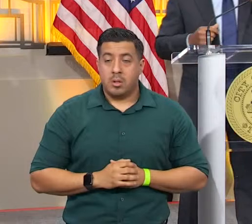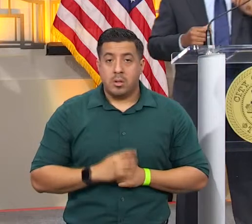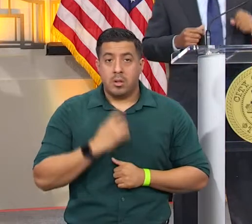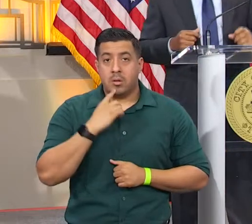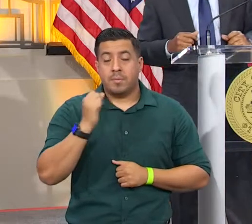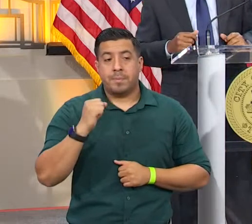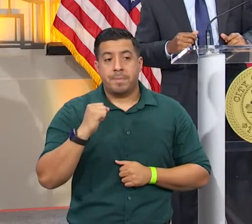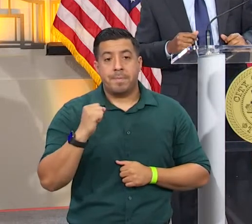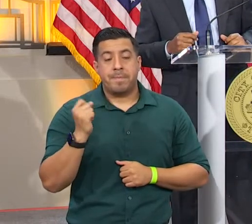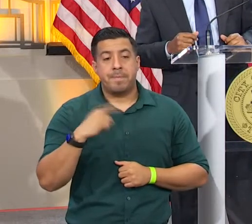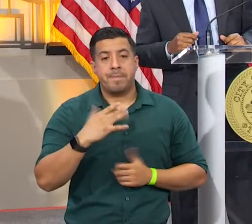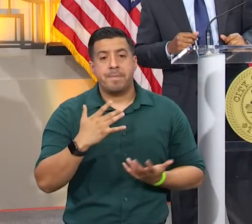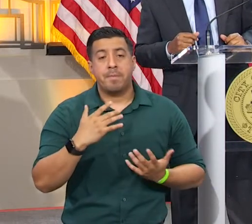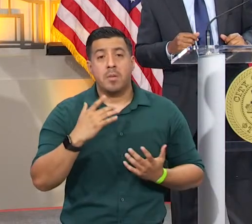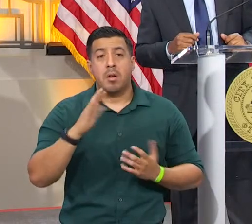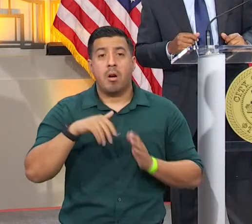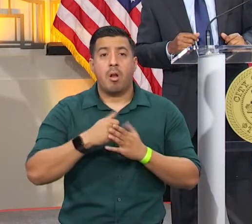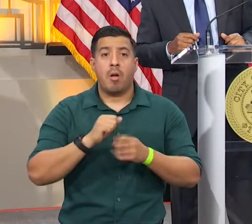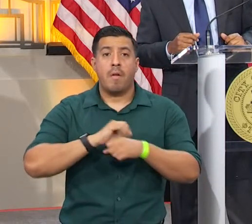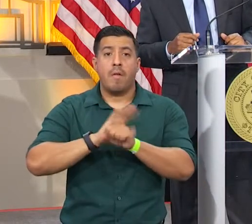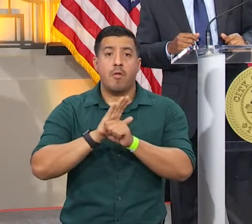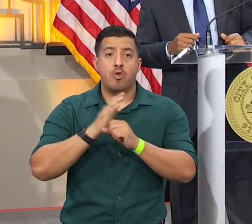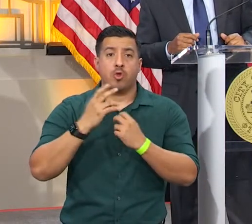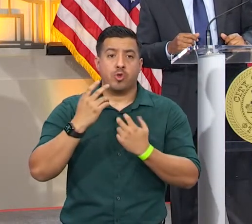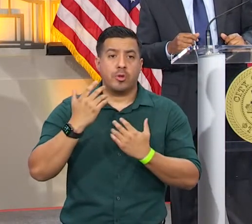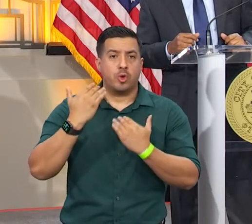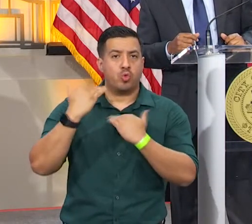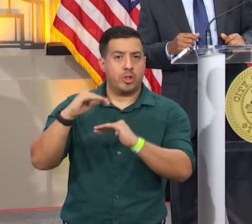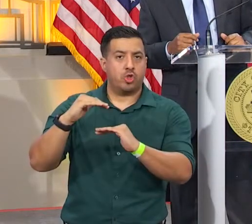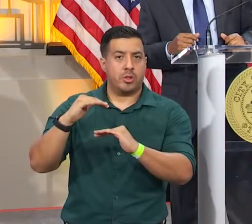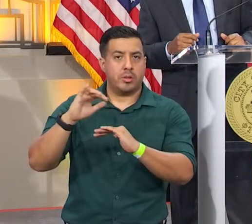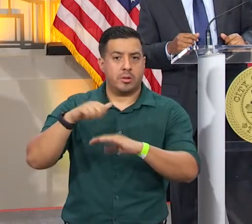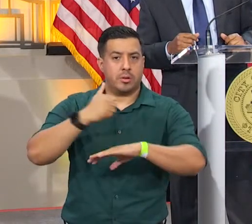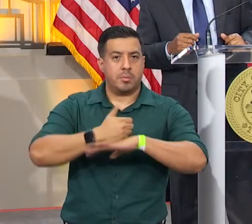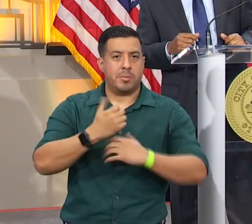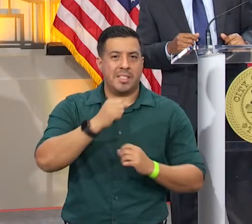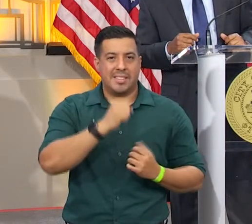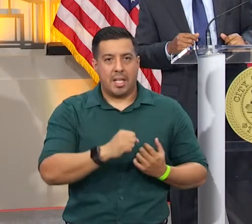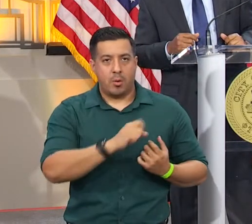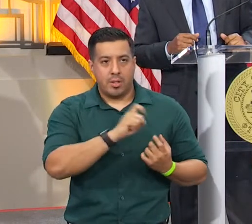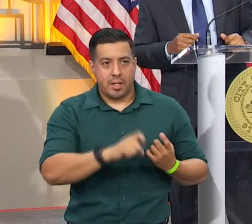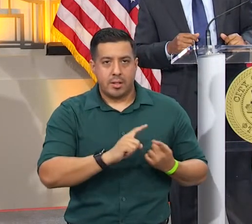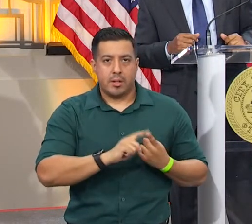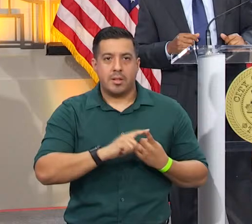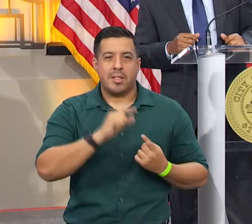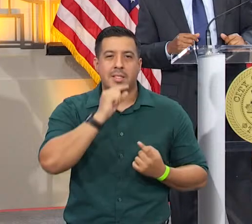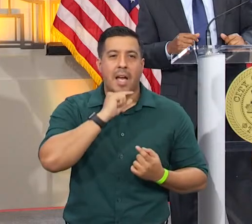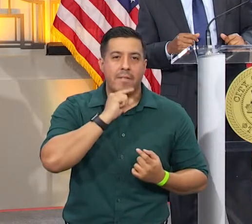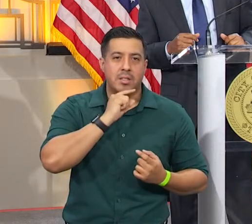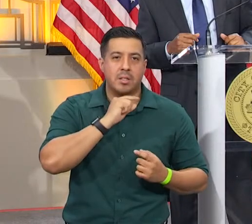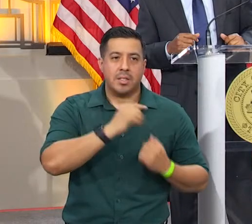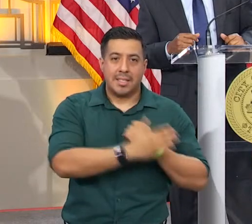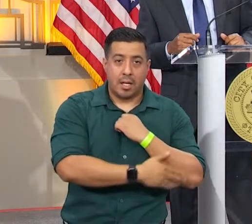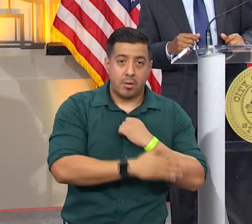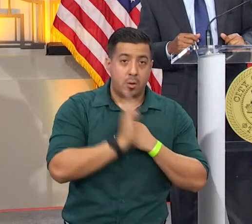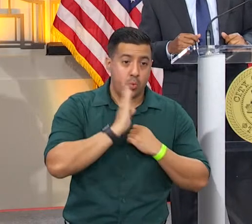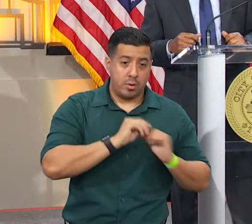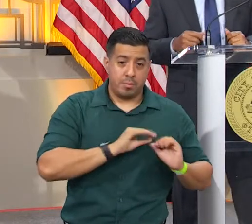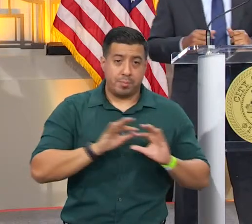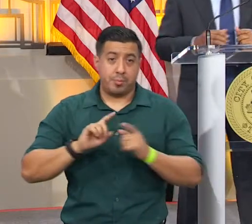Yes, Mayor, the COVID restrictions applied, implemented in South Texas like Galveston County, can that later apply to Houston?